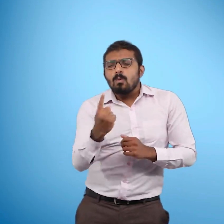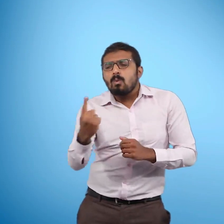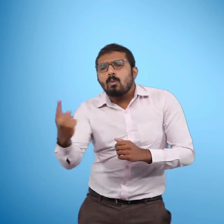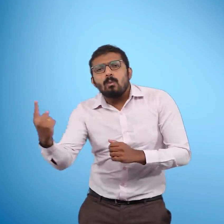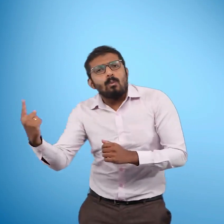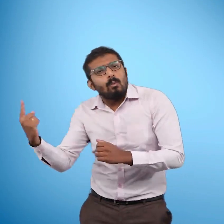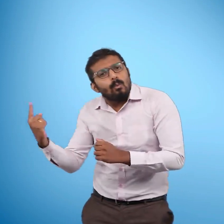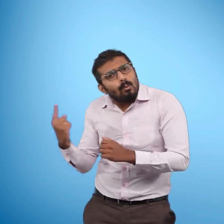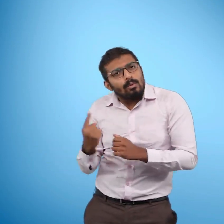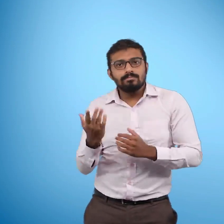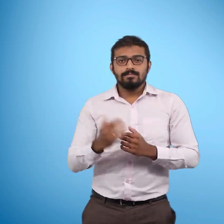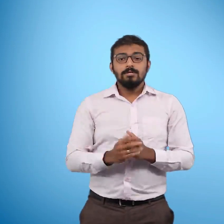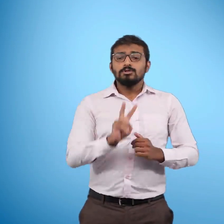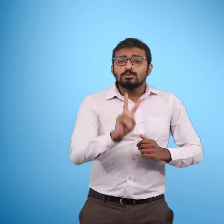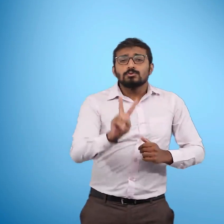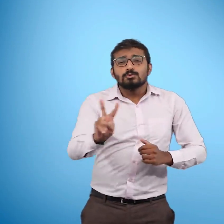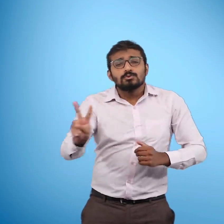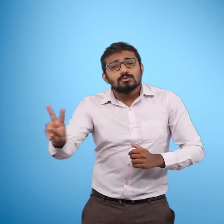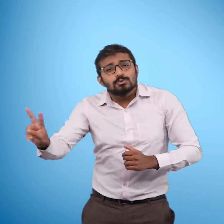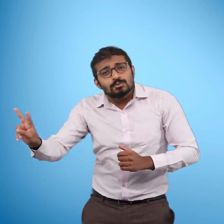2, dash.